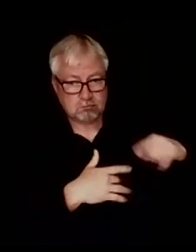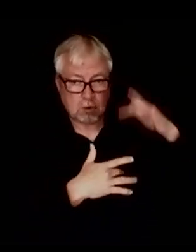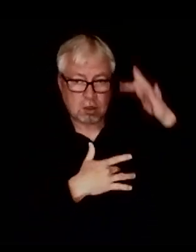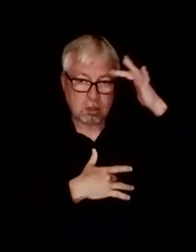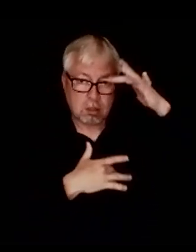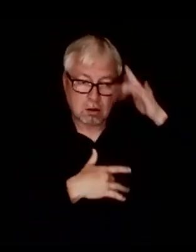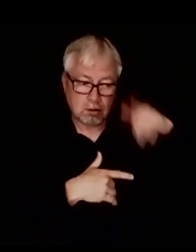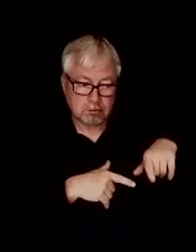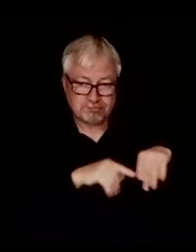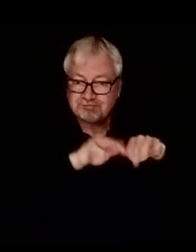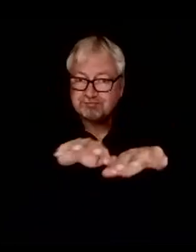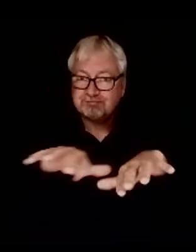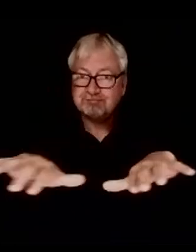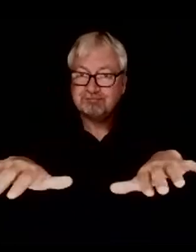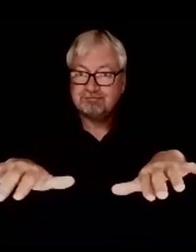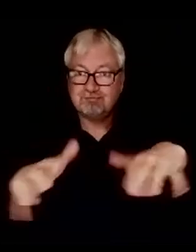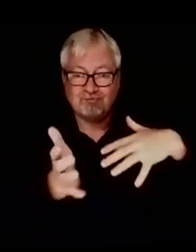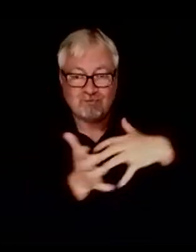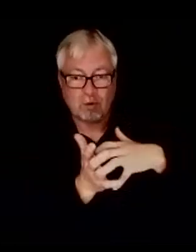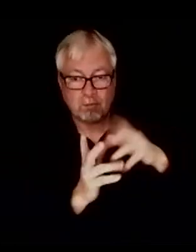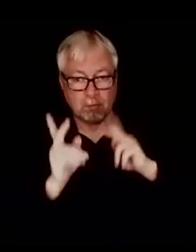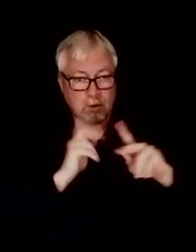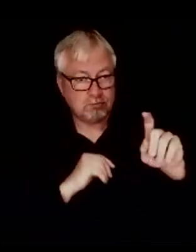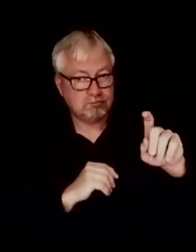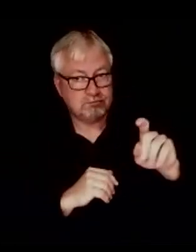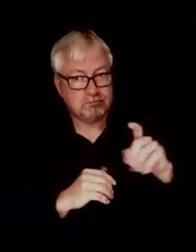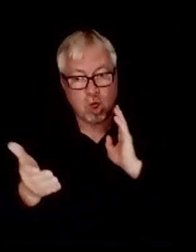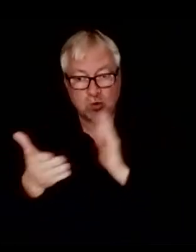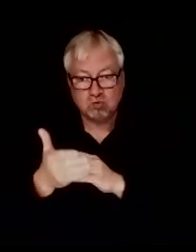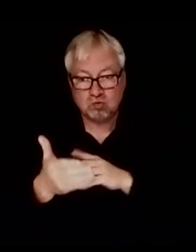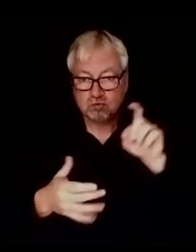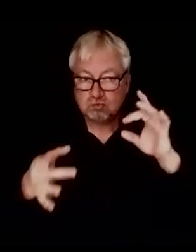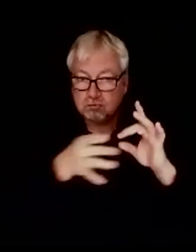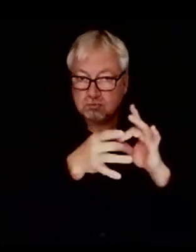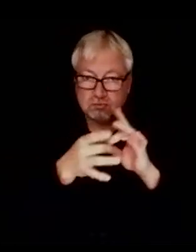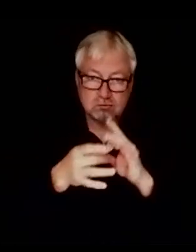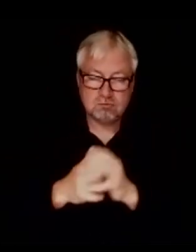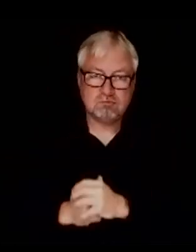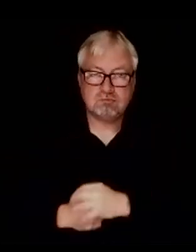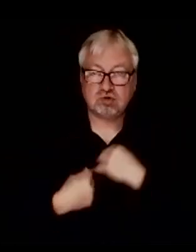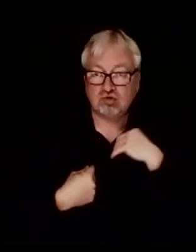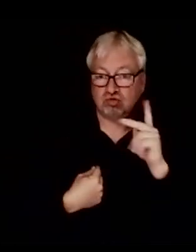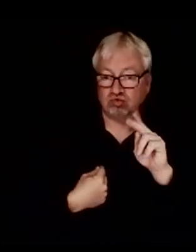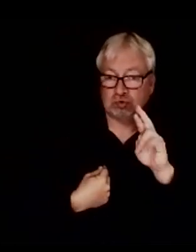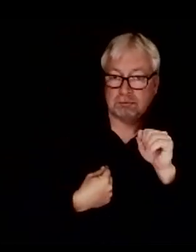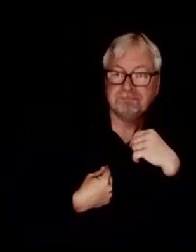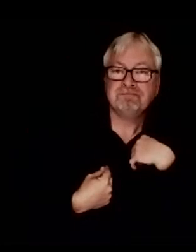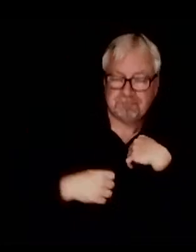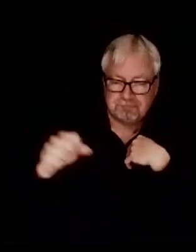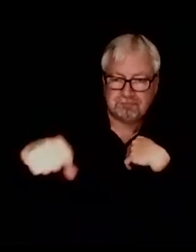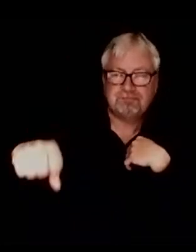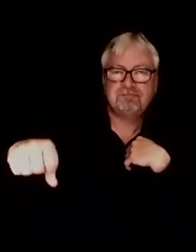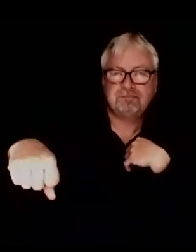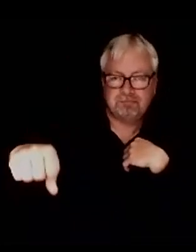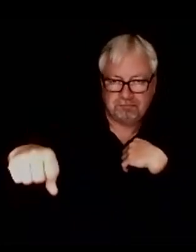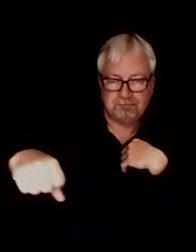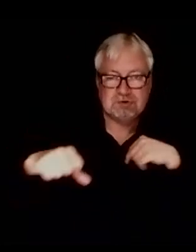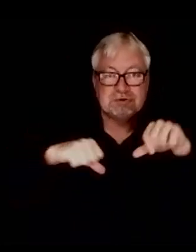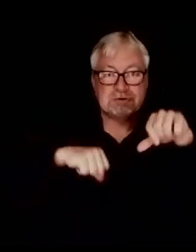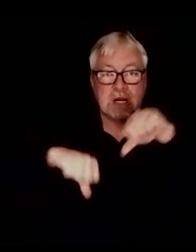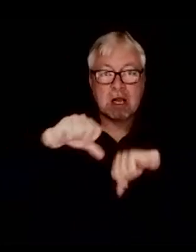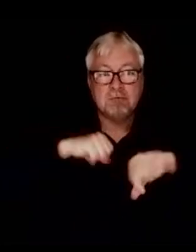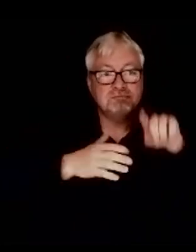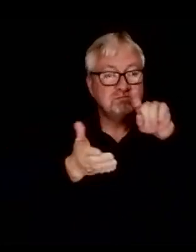absolutely do believe that the in-depth epidemiologic investigations that we've been able to do in certain